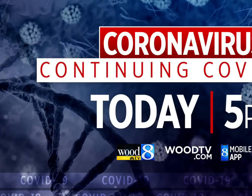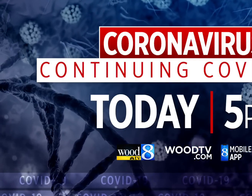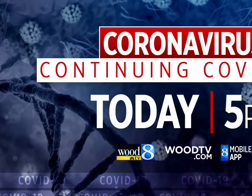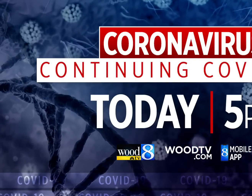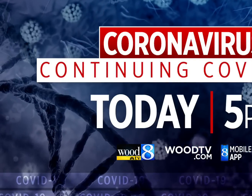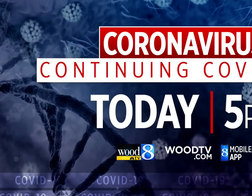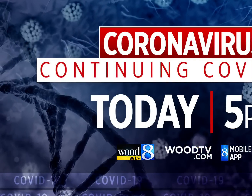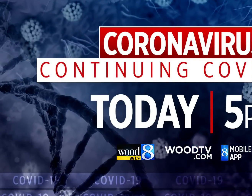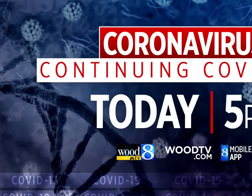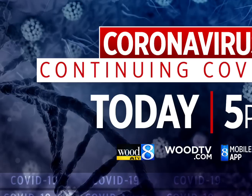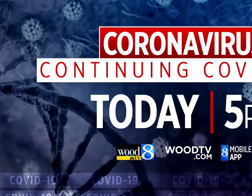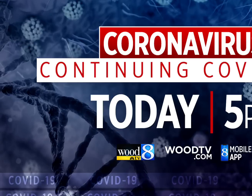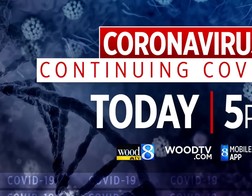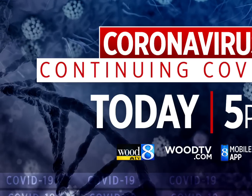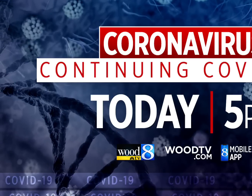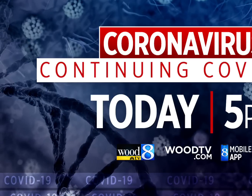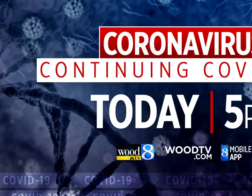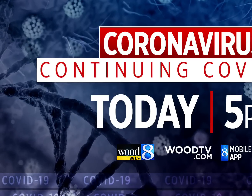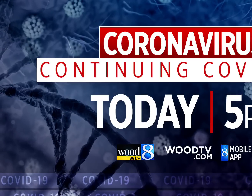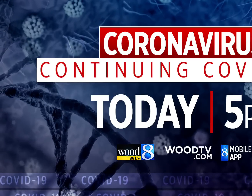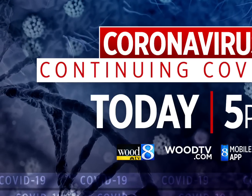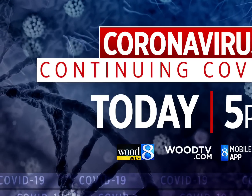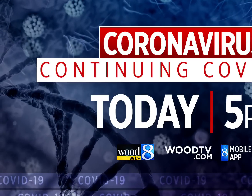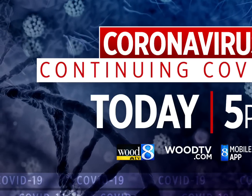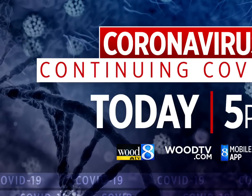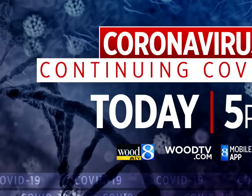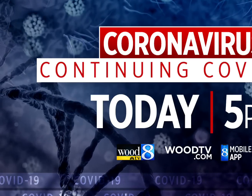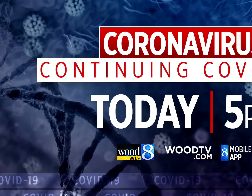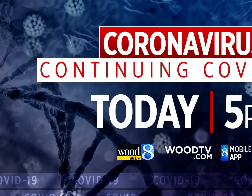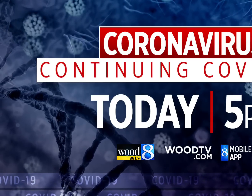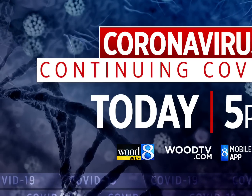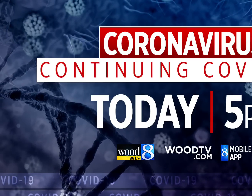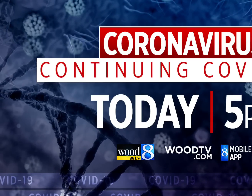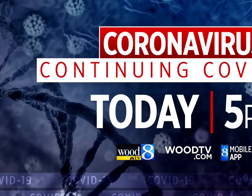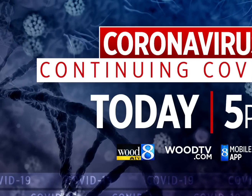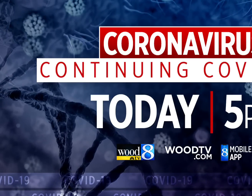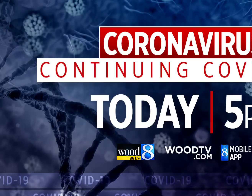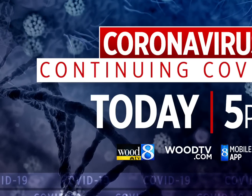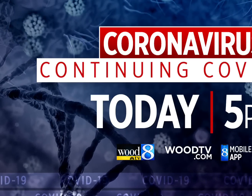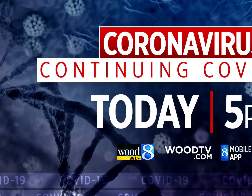they look like today. We'll have it all for you coming up on News 8 at 5. Make sure and stay with News 8.